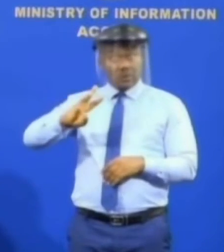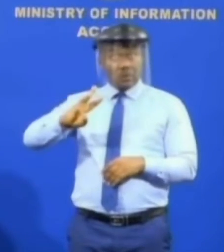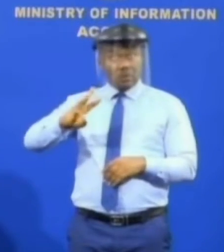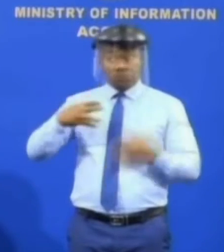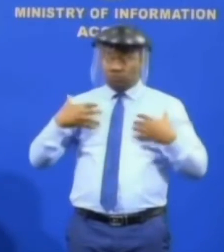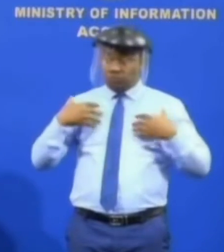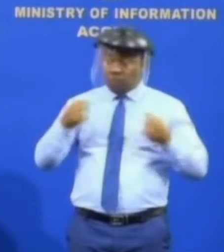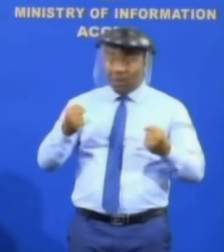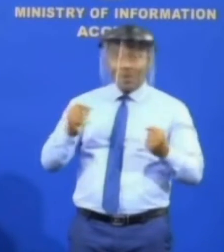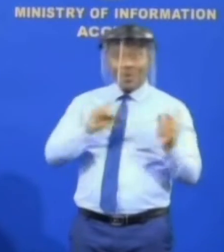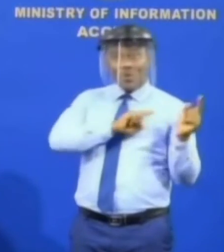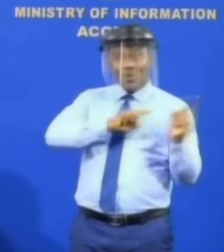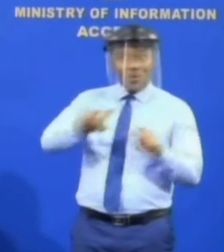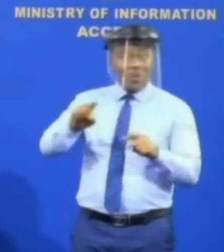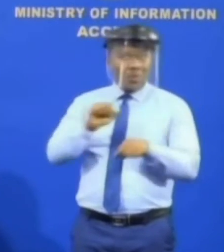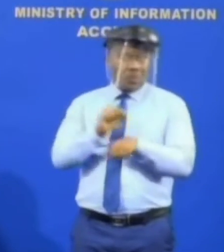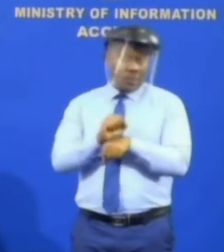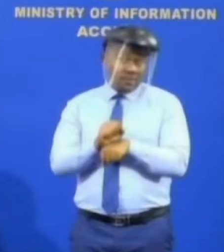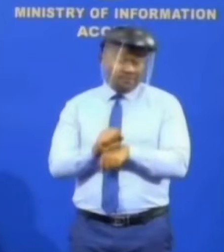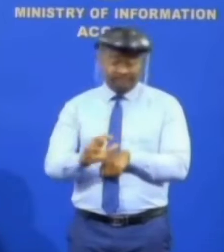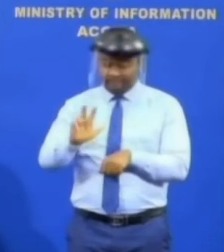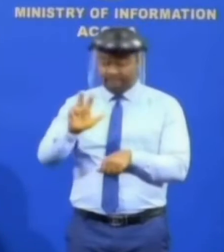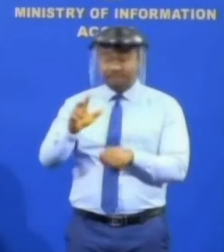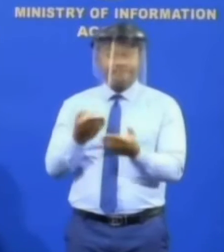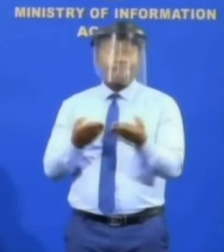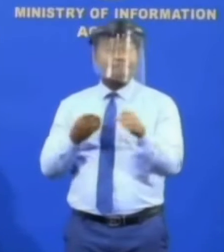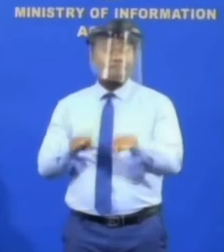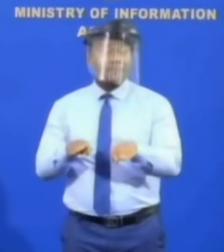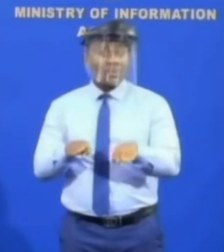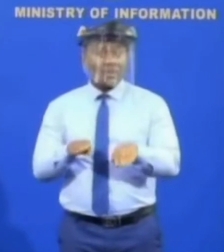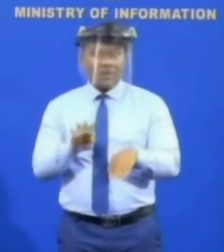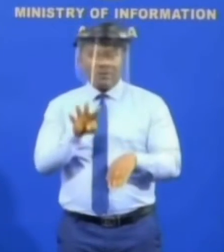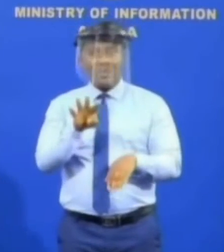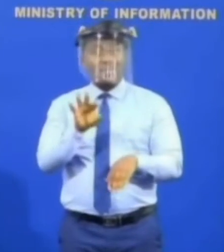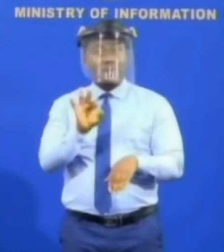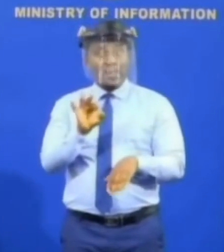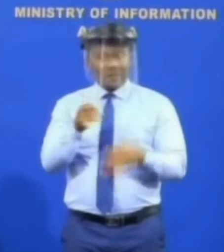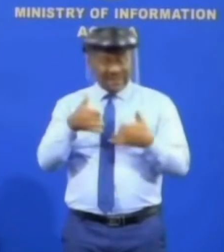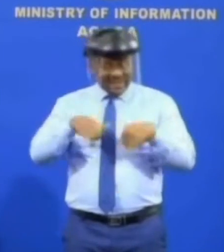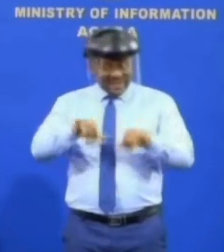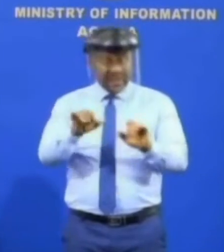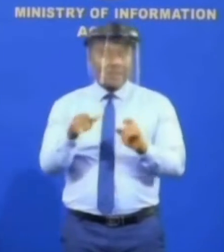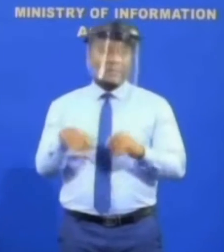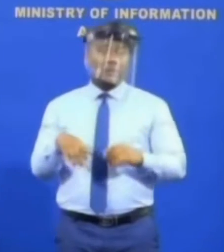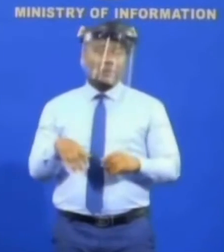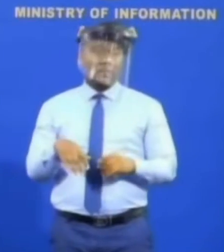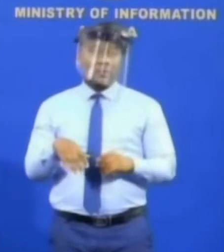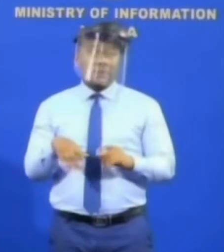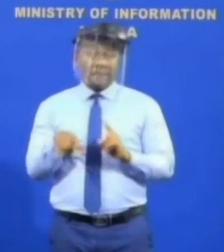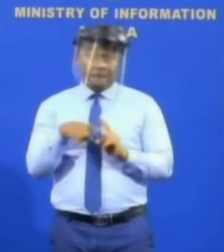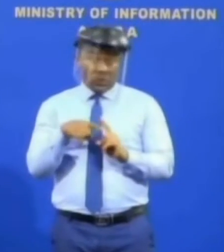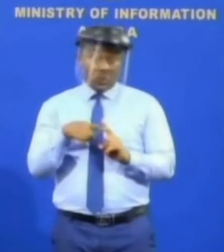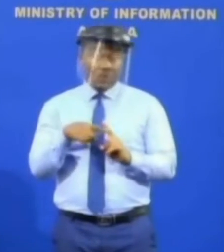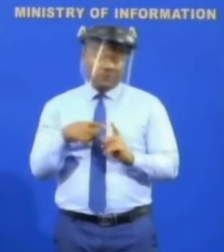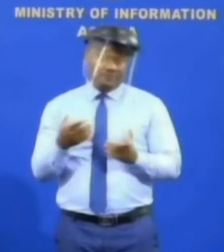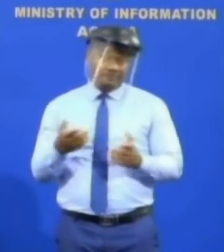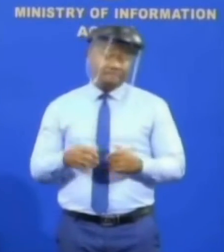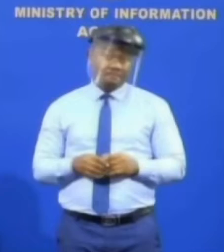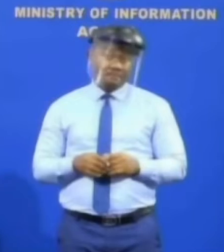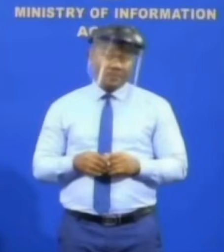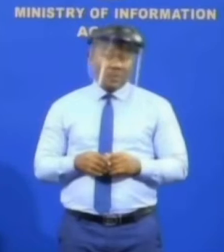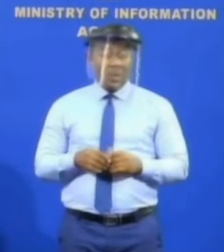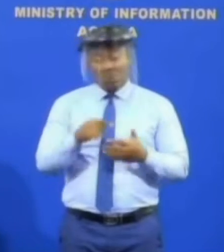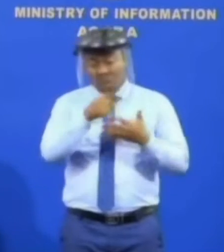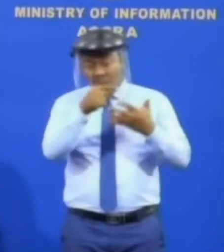work. We've lost 3 and we have 49 active cases. There are 49 cases of health